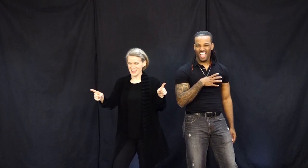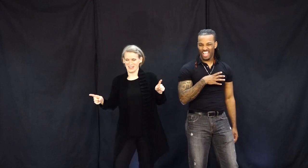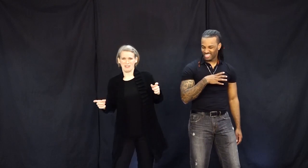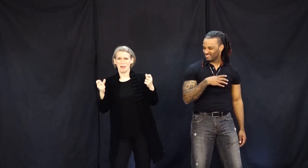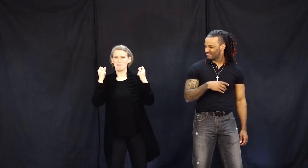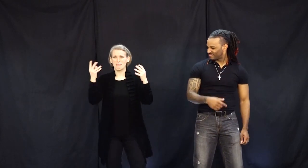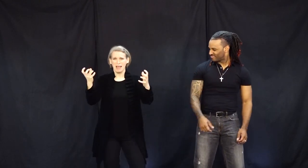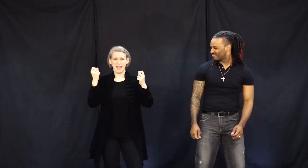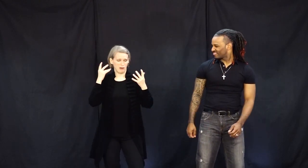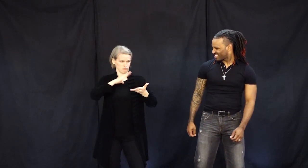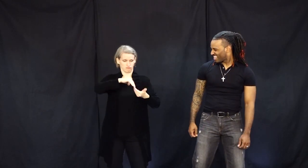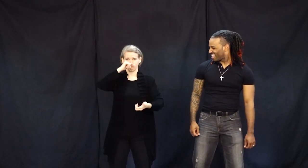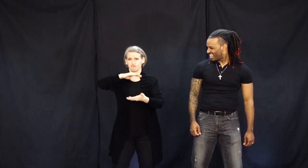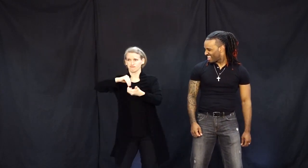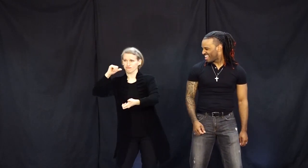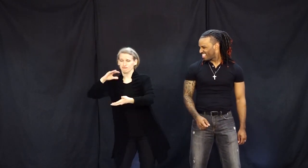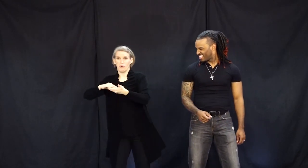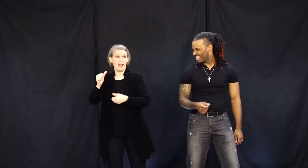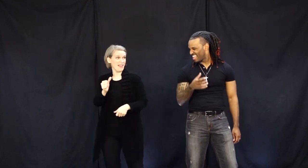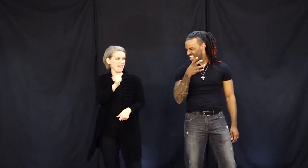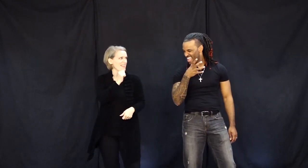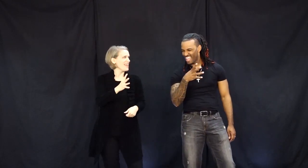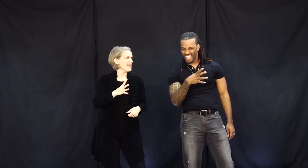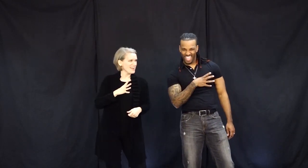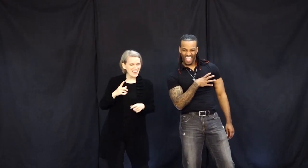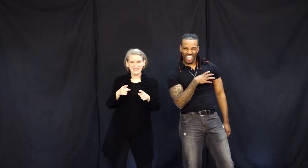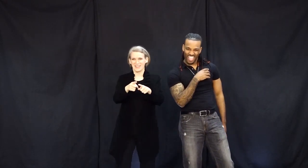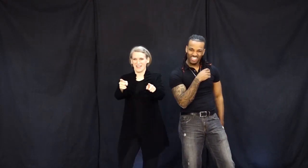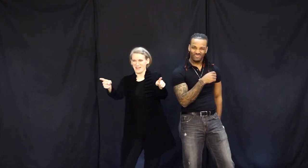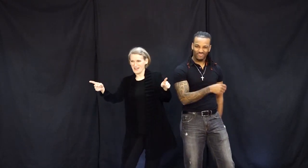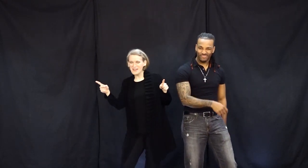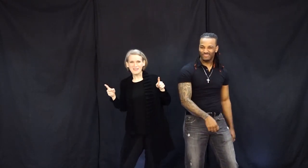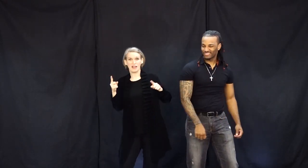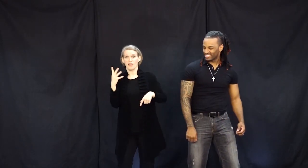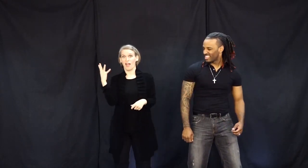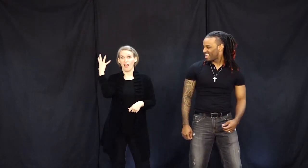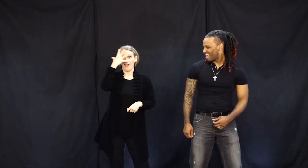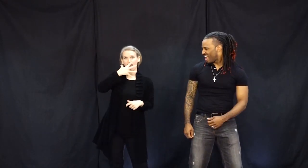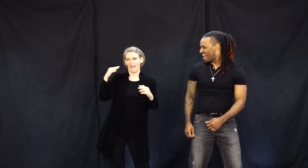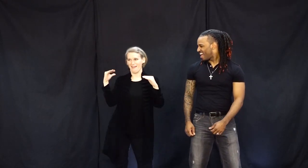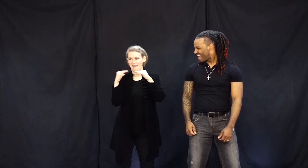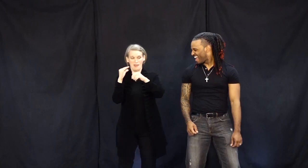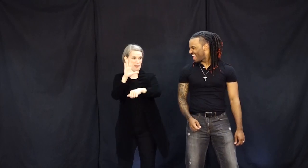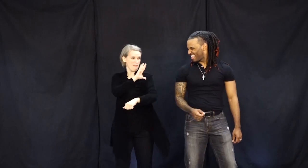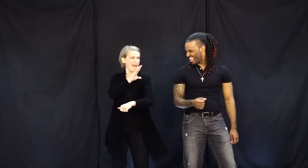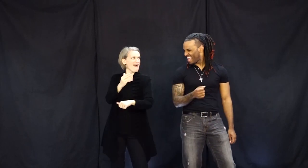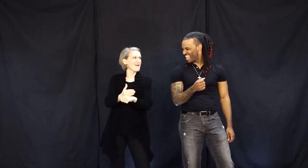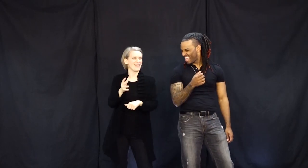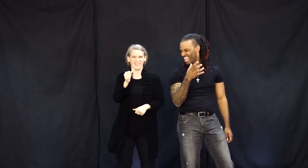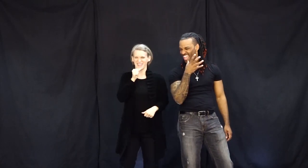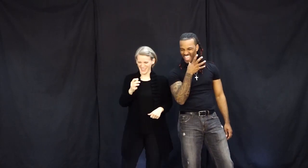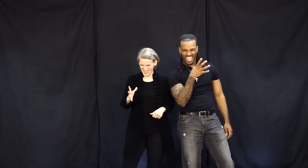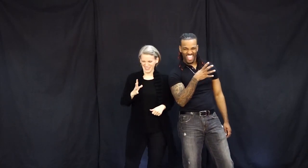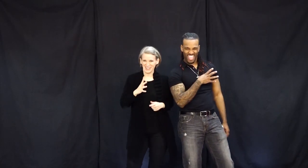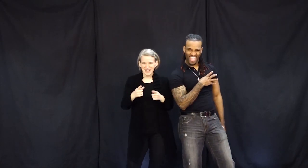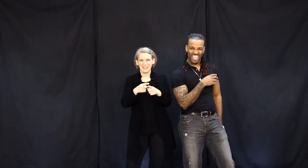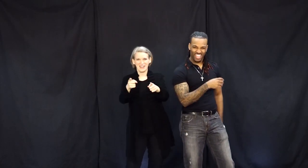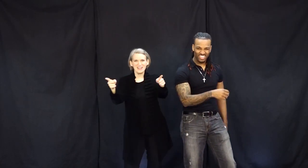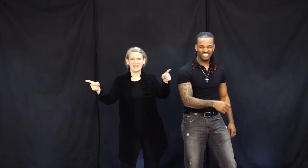so many to deflower. Ladies. Looks, proximity to power. Ladies. They delighted